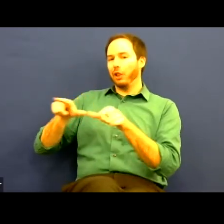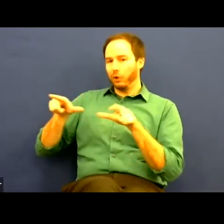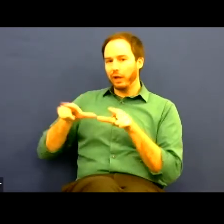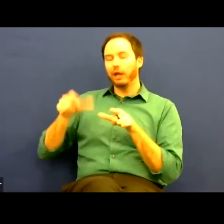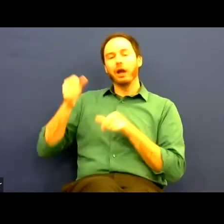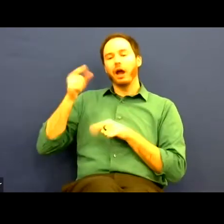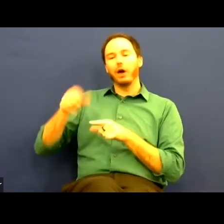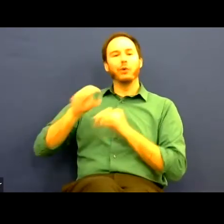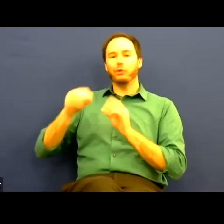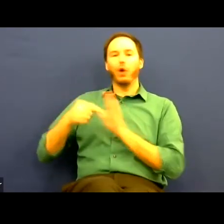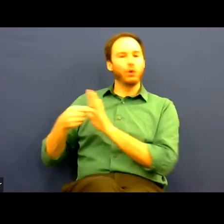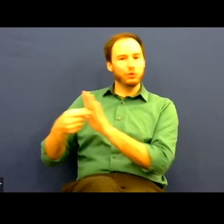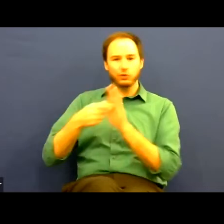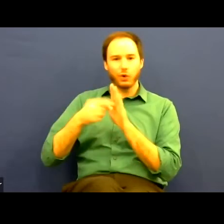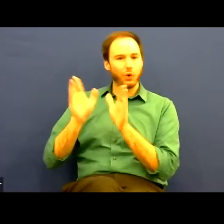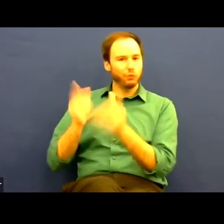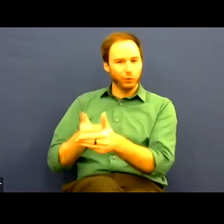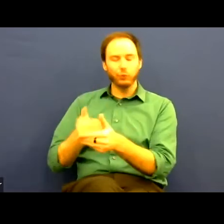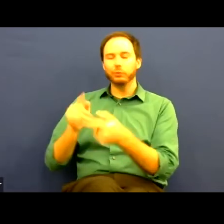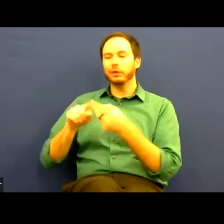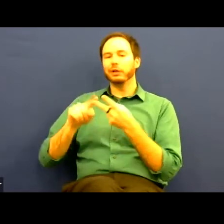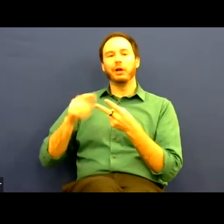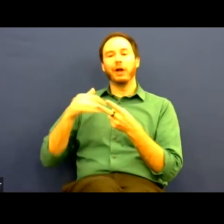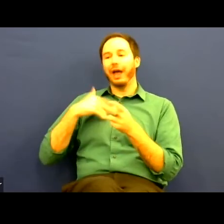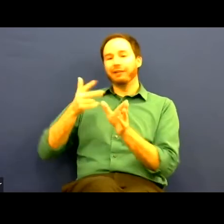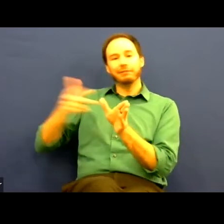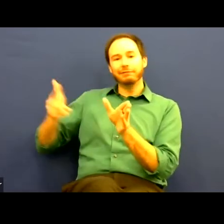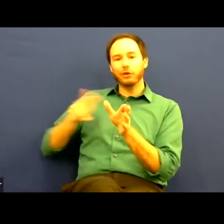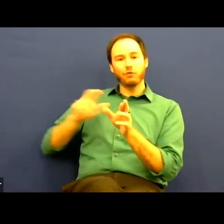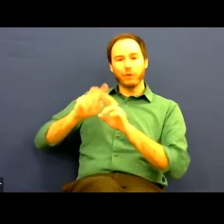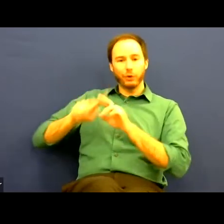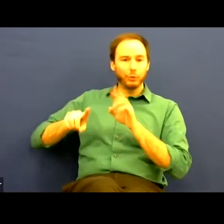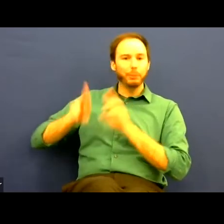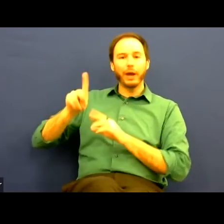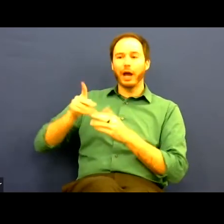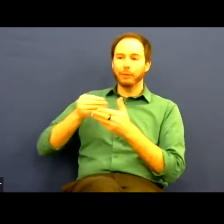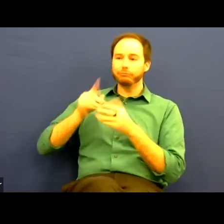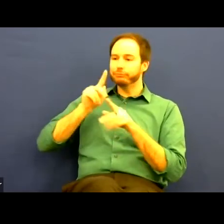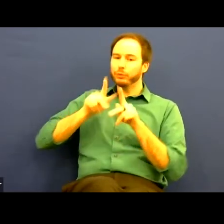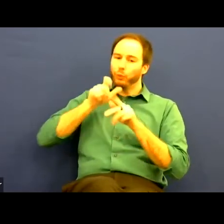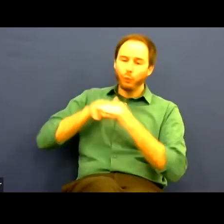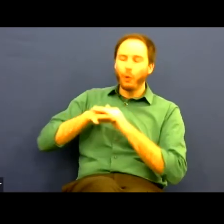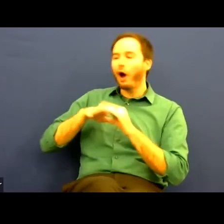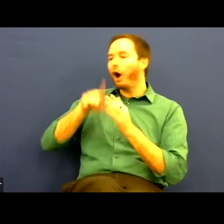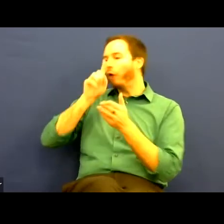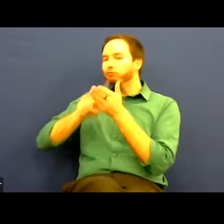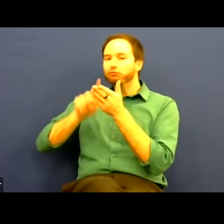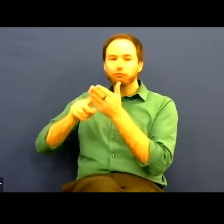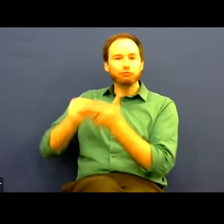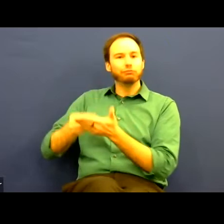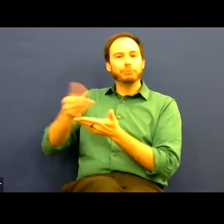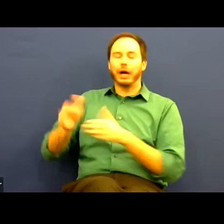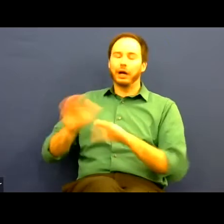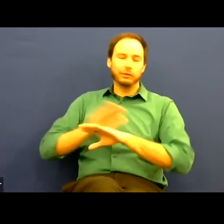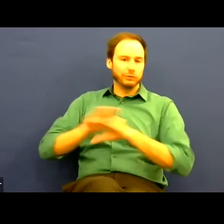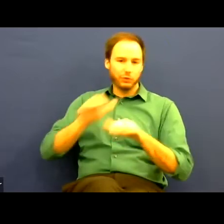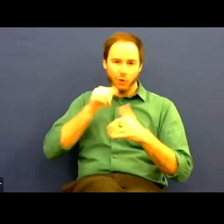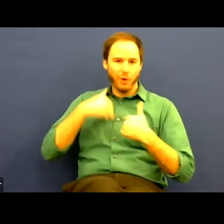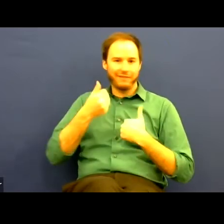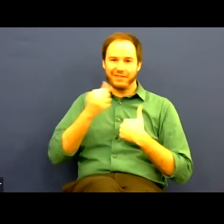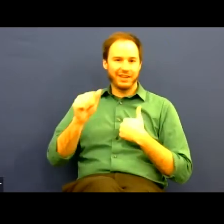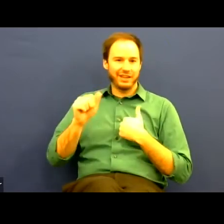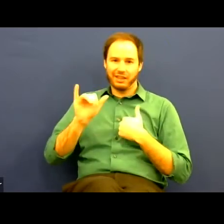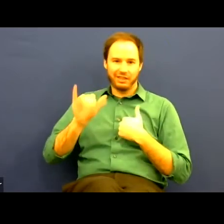no showroom. They don't keep vehicles on site. You know, people will not be able to walk in off the street to look at a car, to test